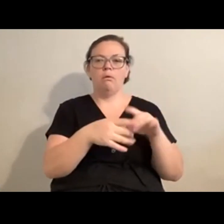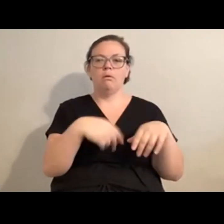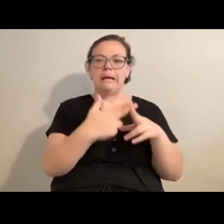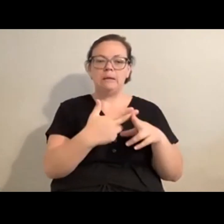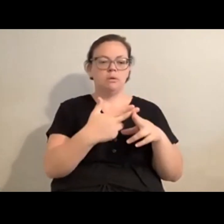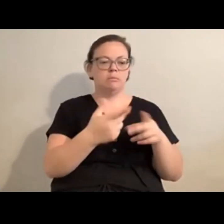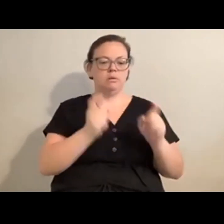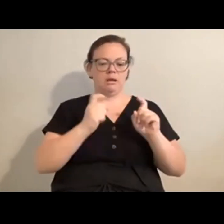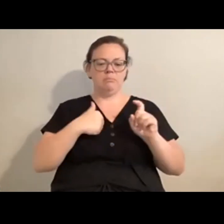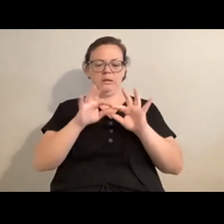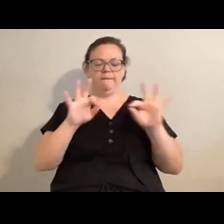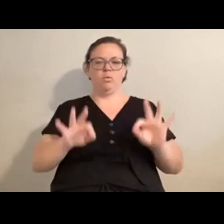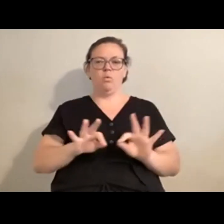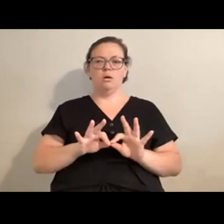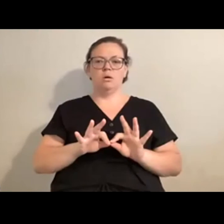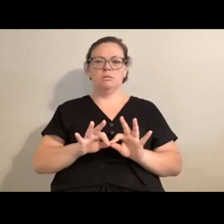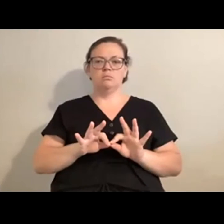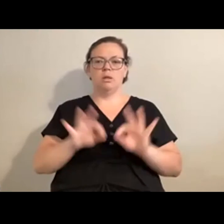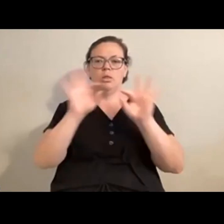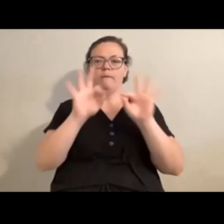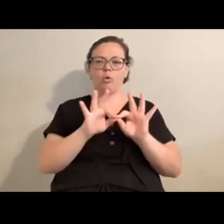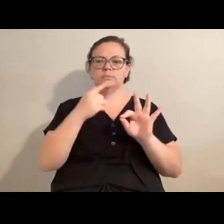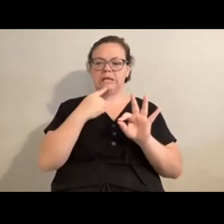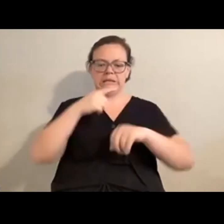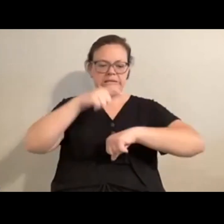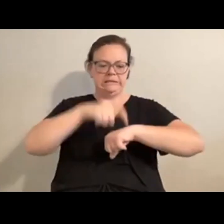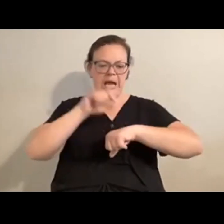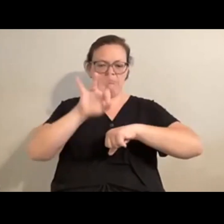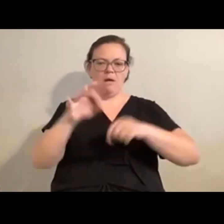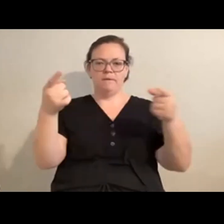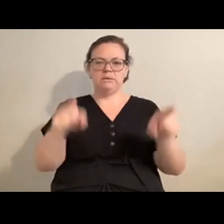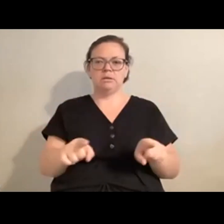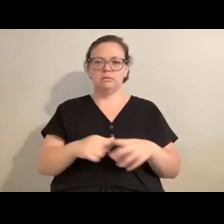form. The form said time of incident.